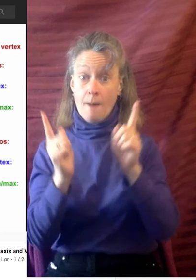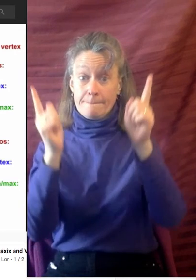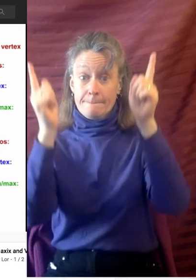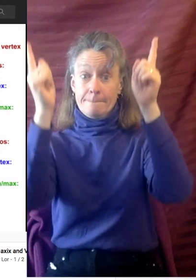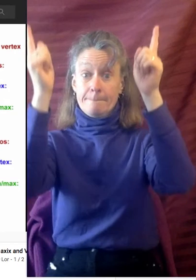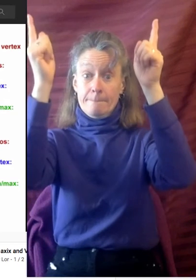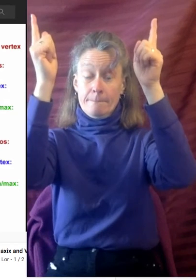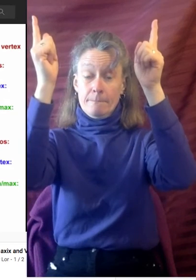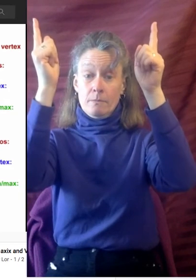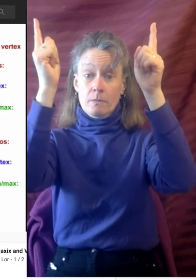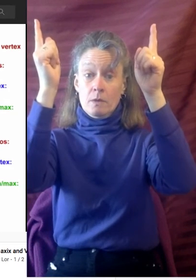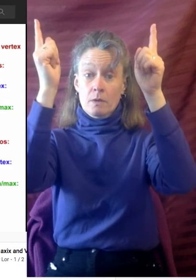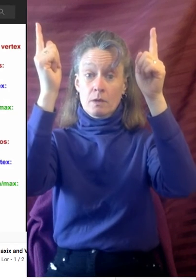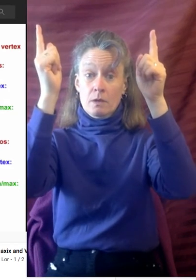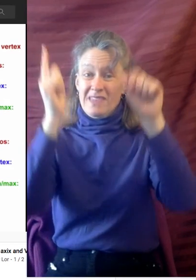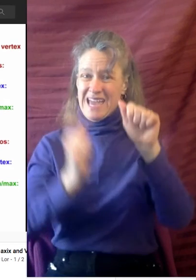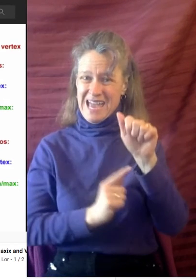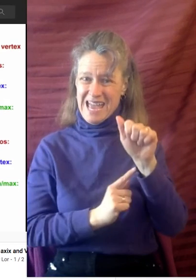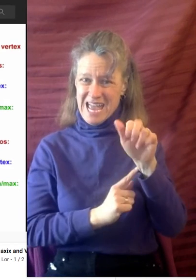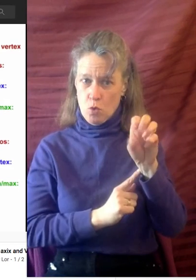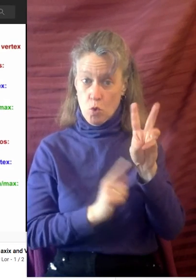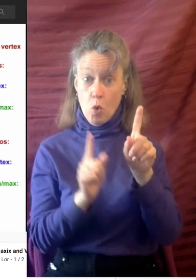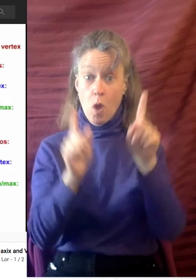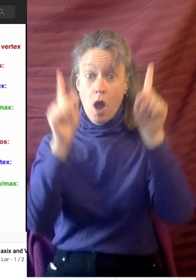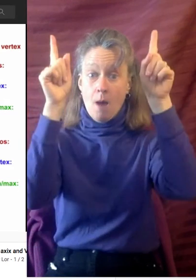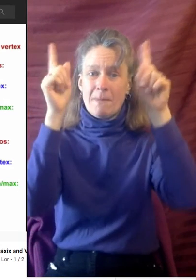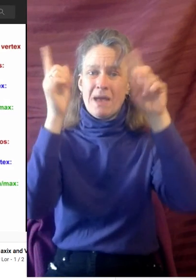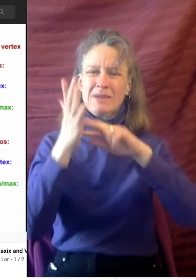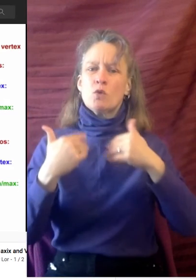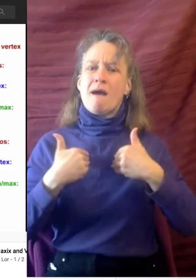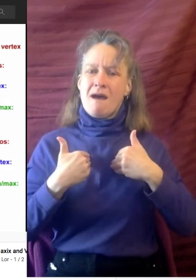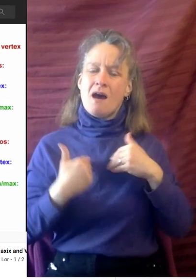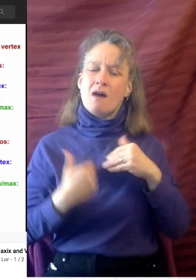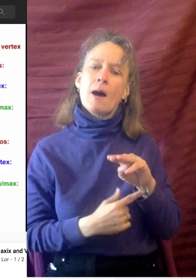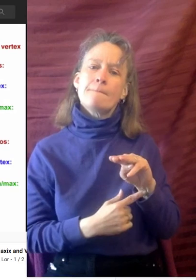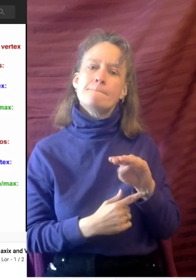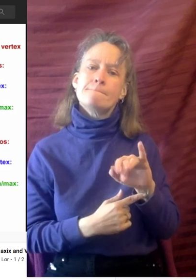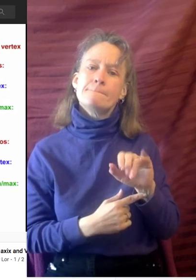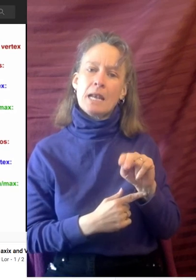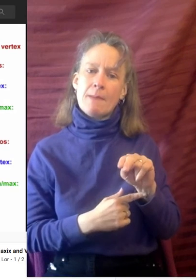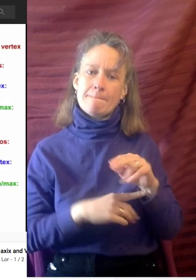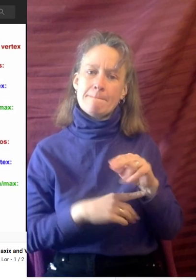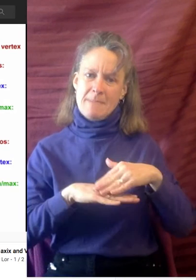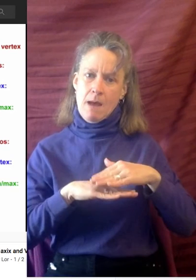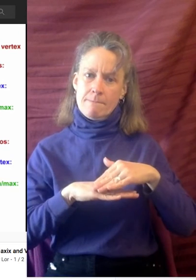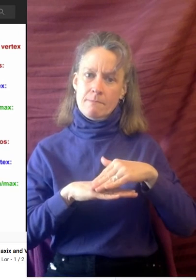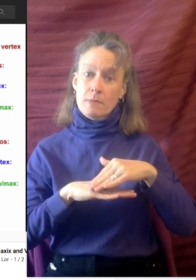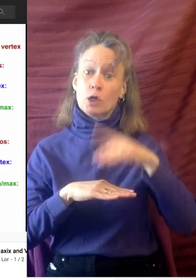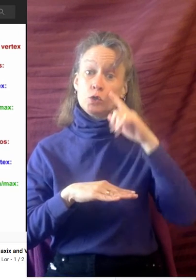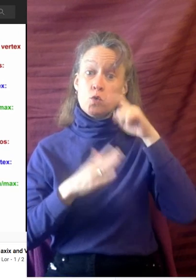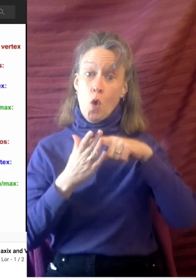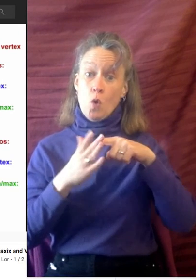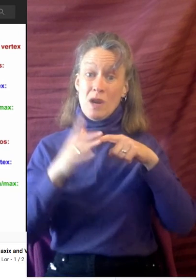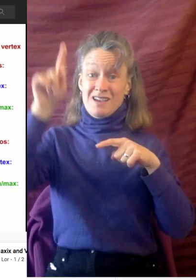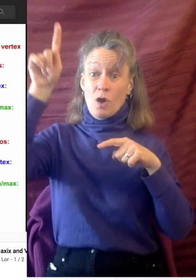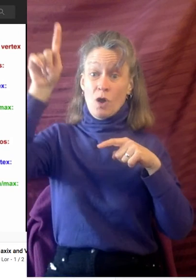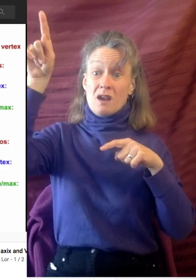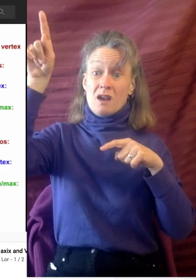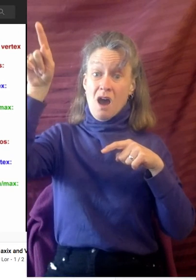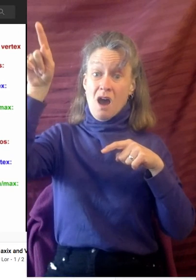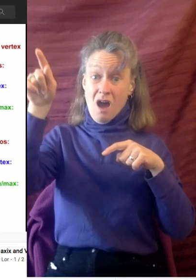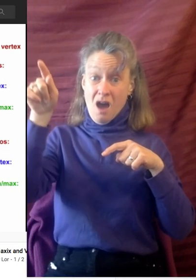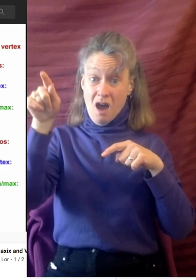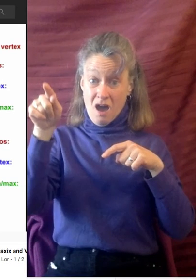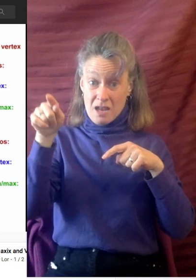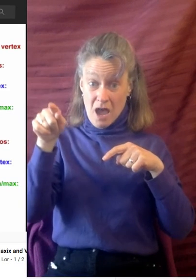a minimum. Because if you look at your graph, as you can see, the curve curves all the way down, and you